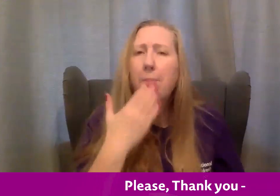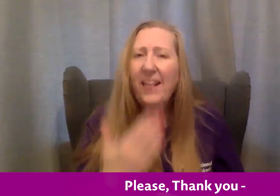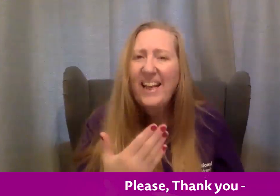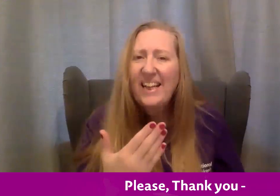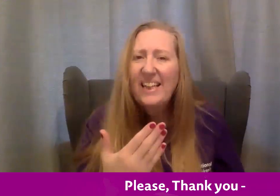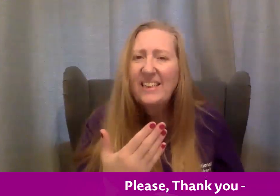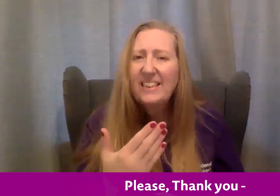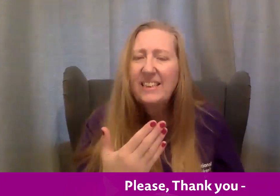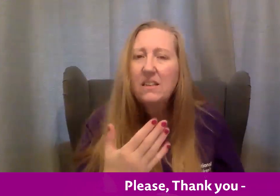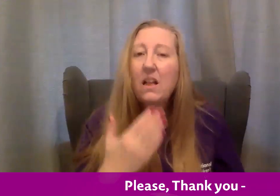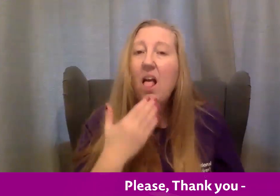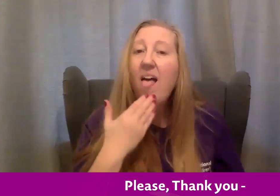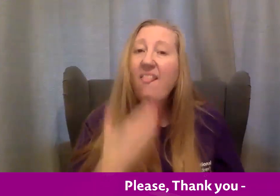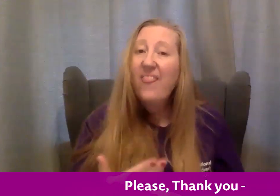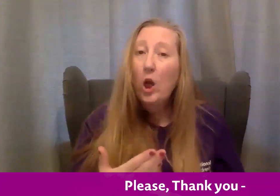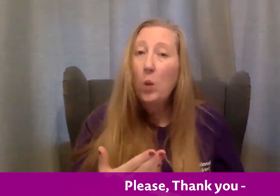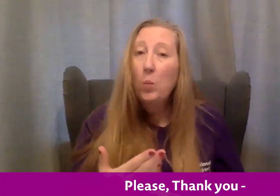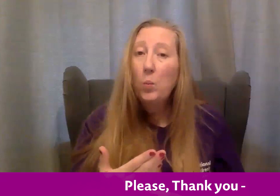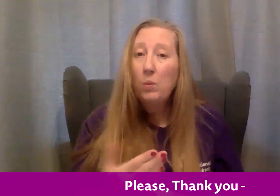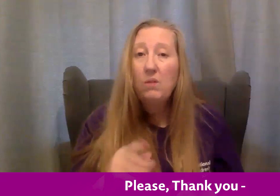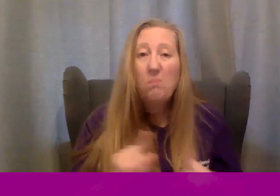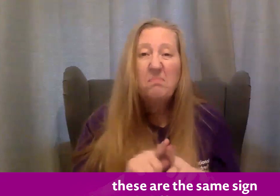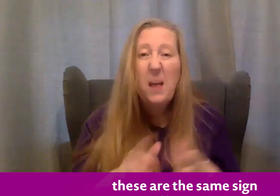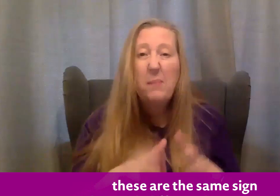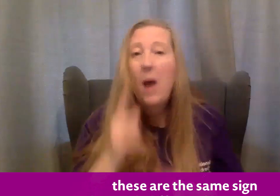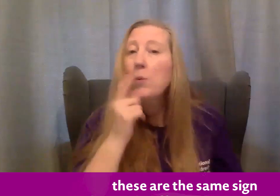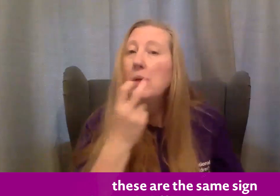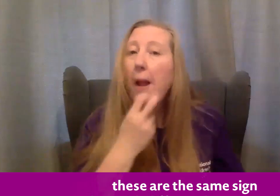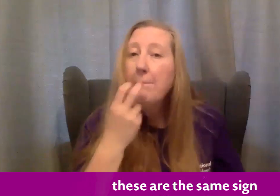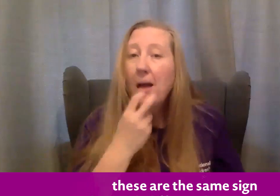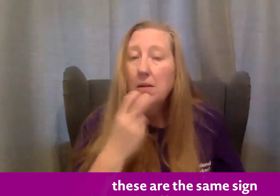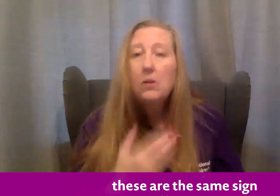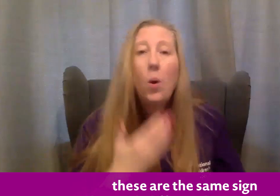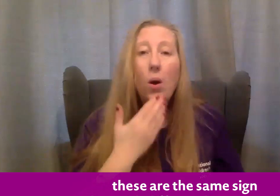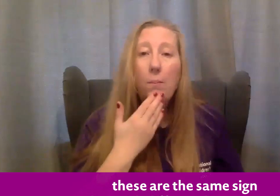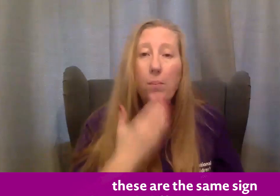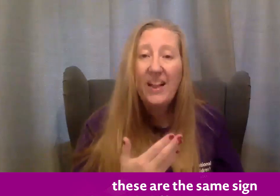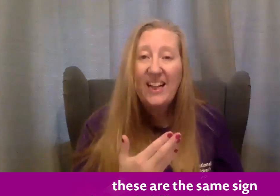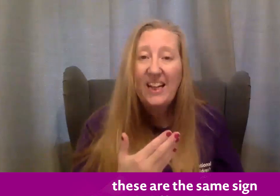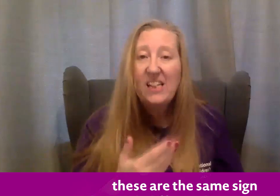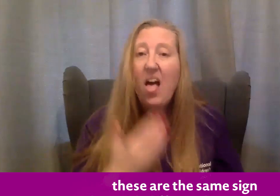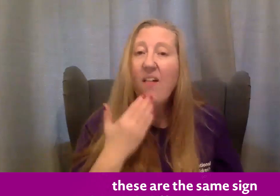Please. Thank you. These are the same sign but with different lip patterns.